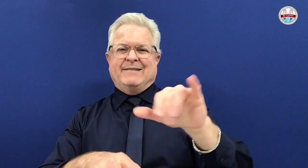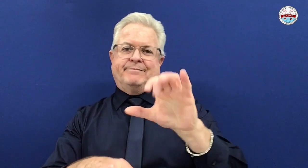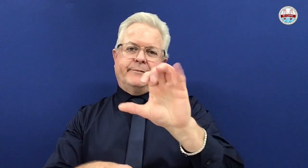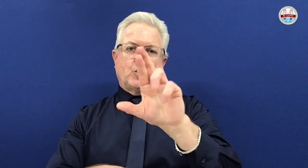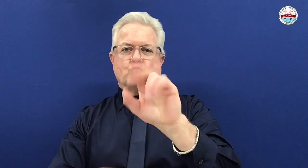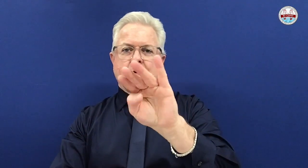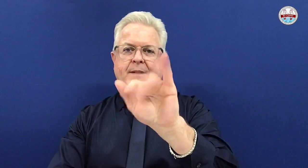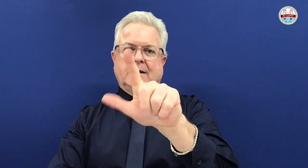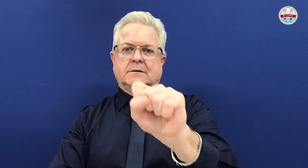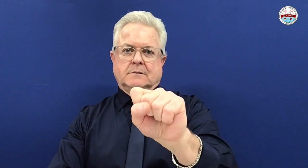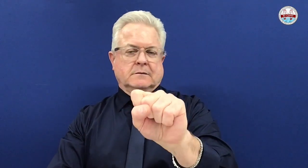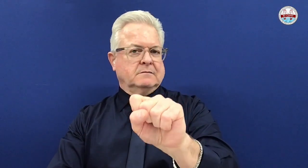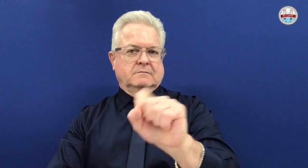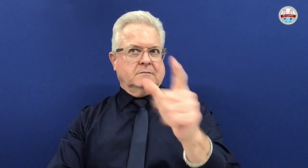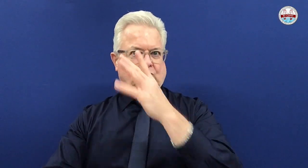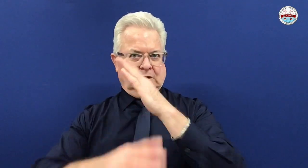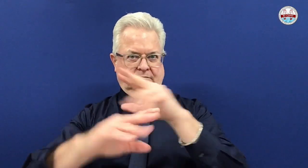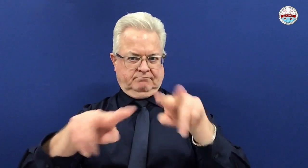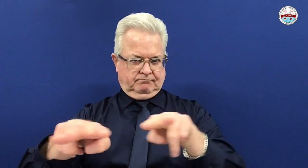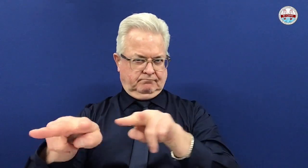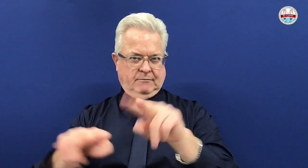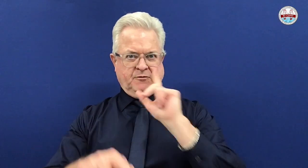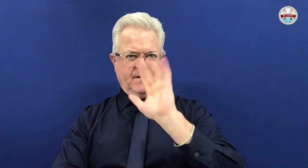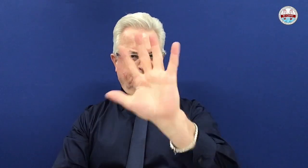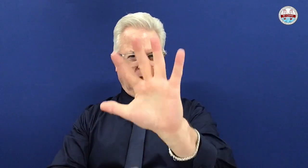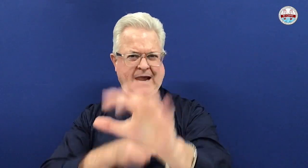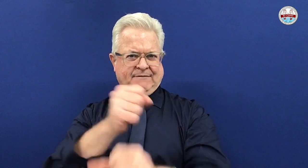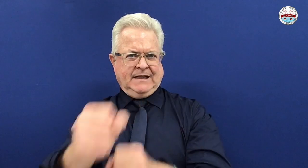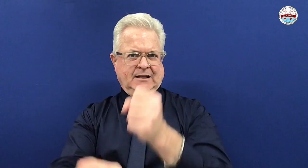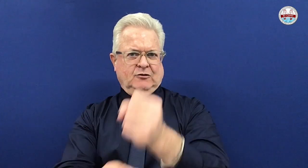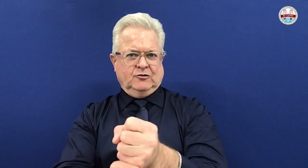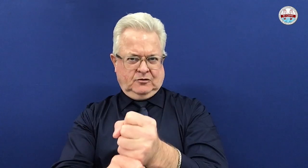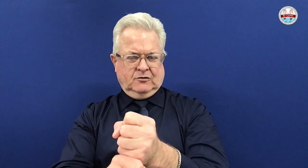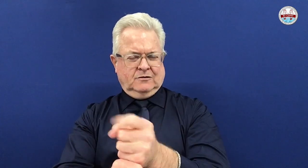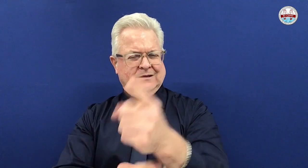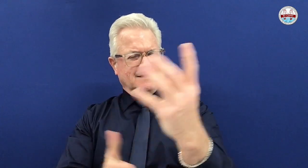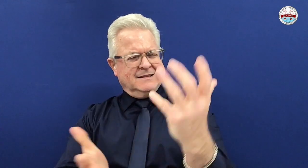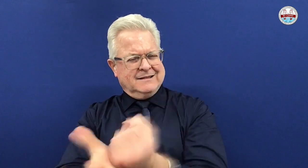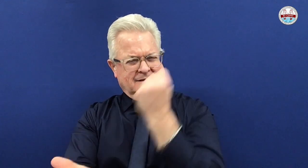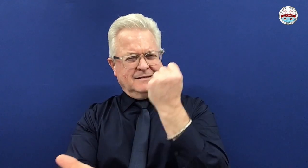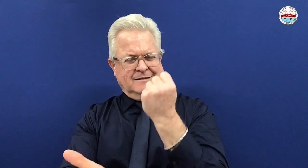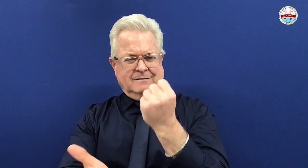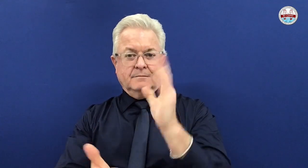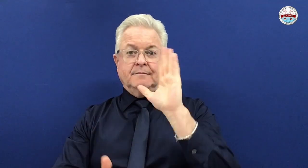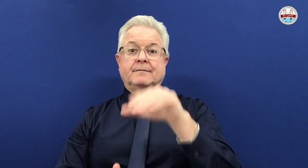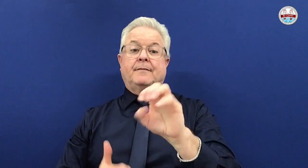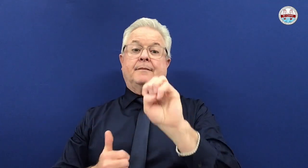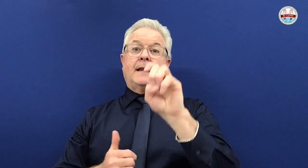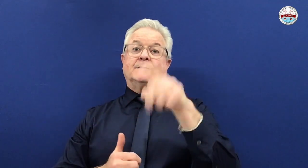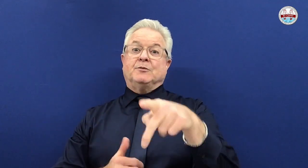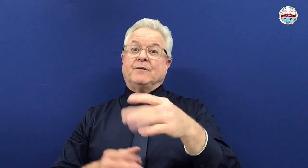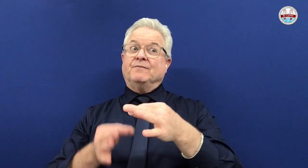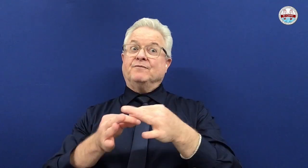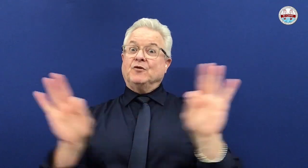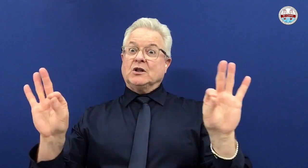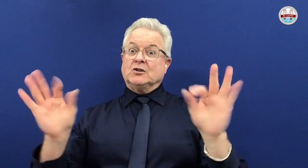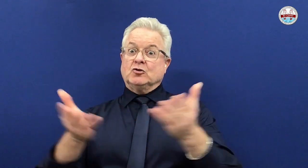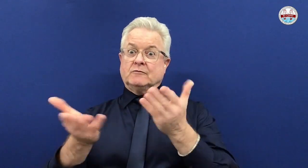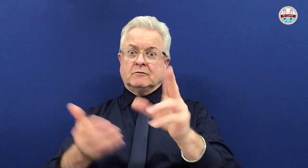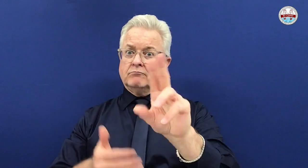reasons. Criminals could be using that information. So this company, Experian, will monitor your